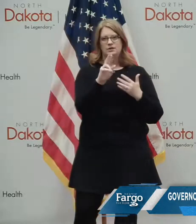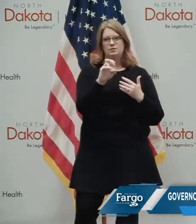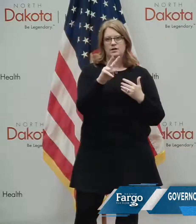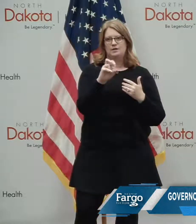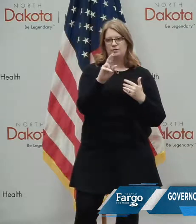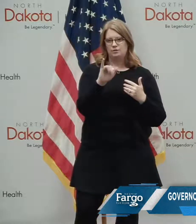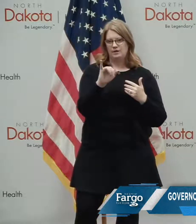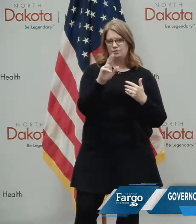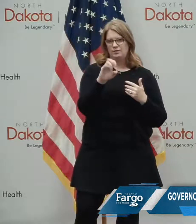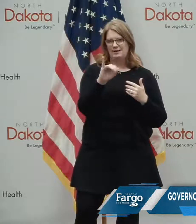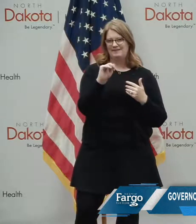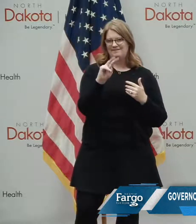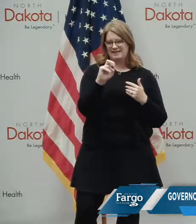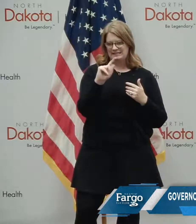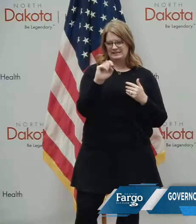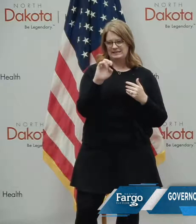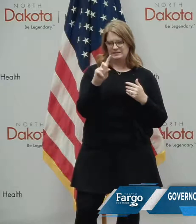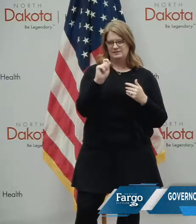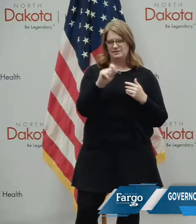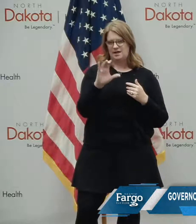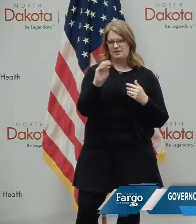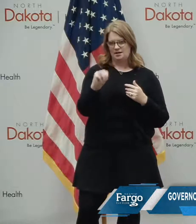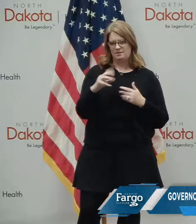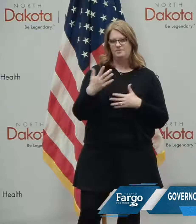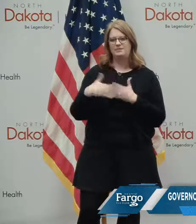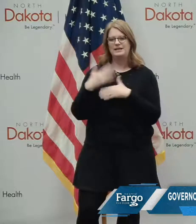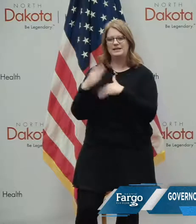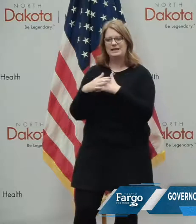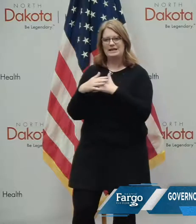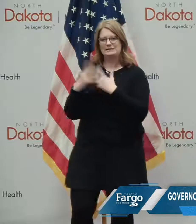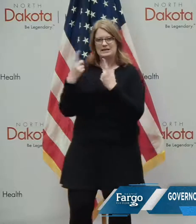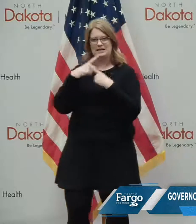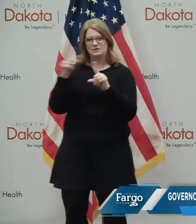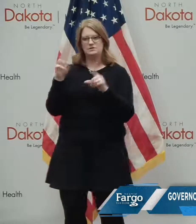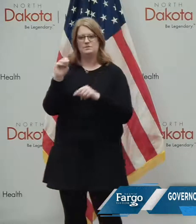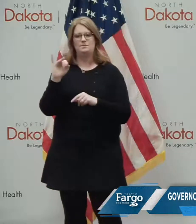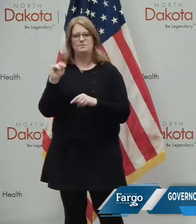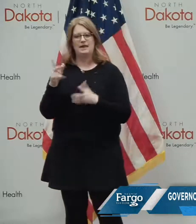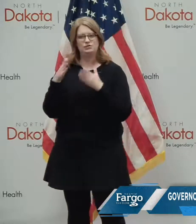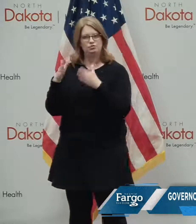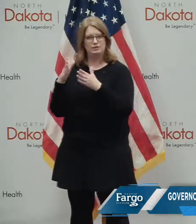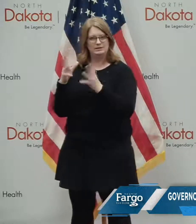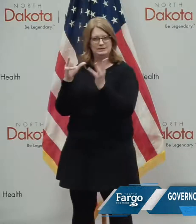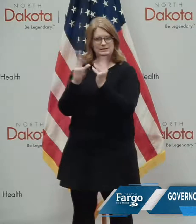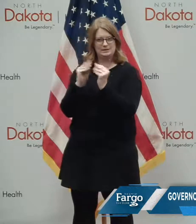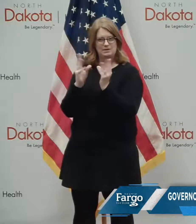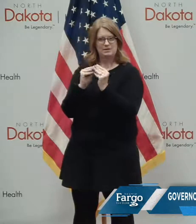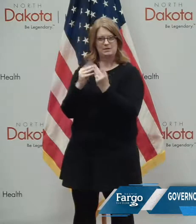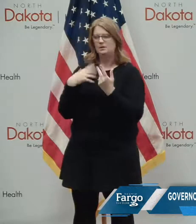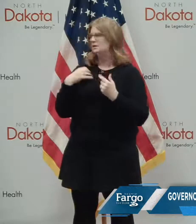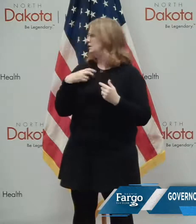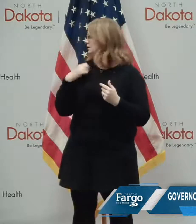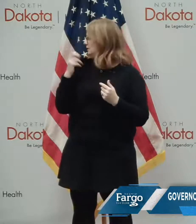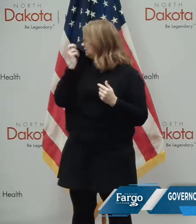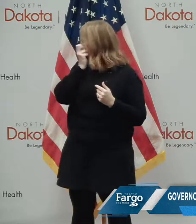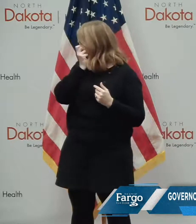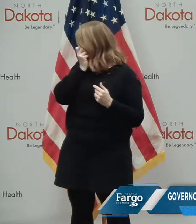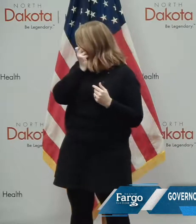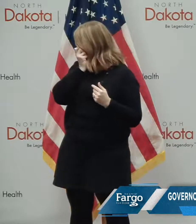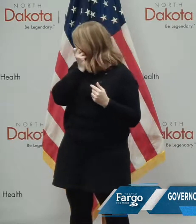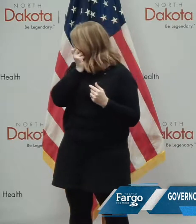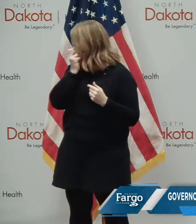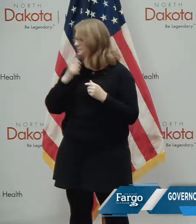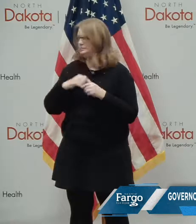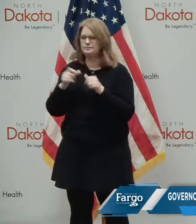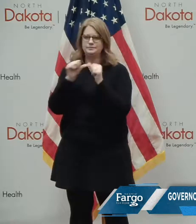recoveryreinvented.com. Next announcement relates to the Main Street Summit, and since COVID-19 pandemic impacted North Dakota, the resiliency